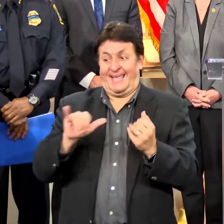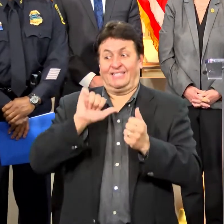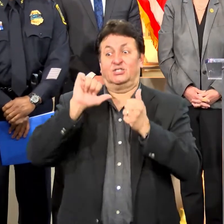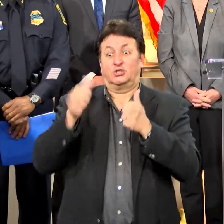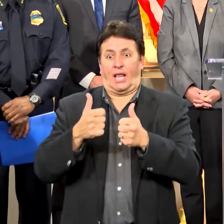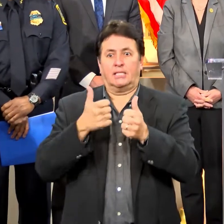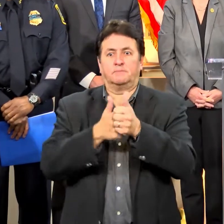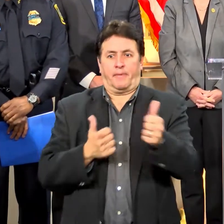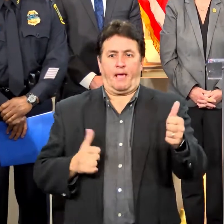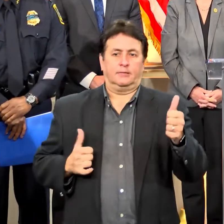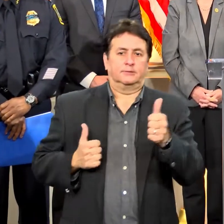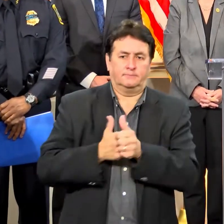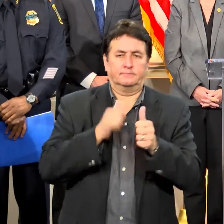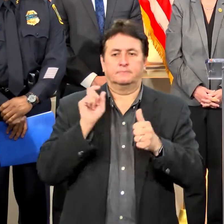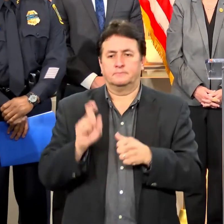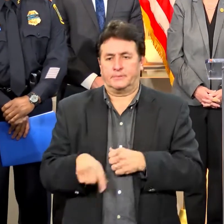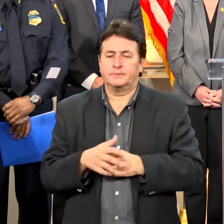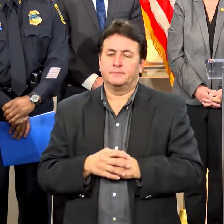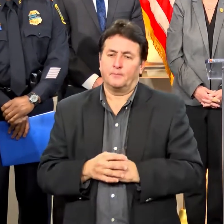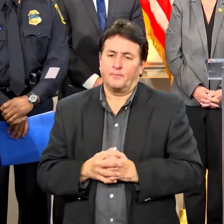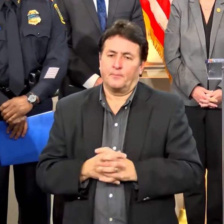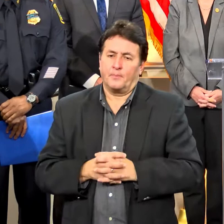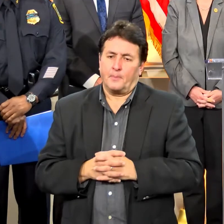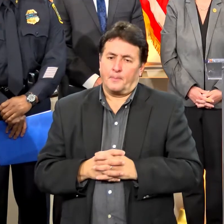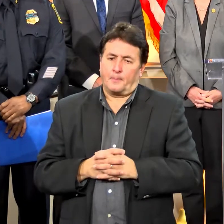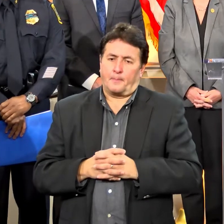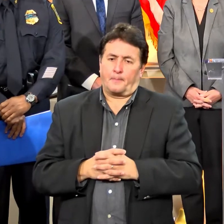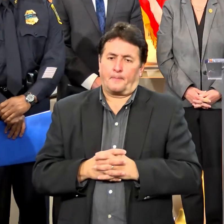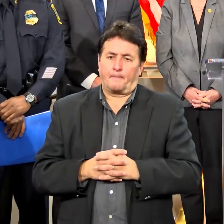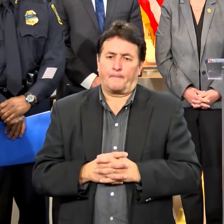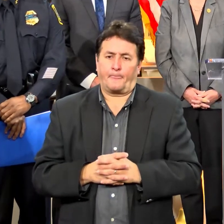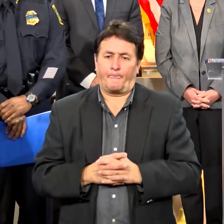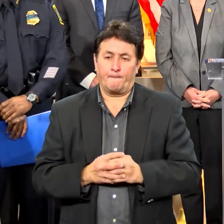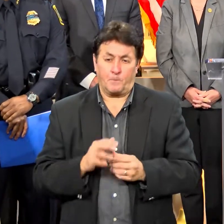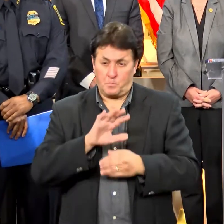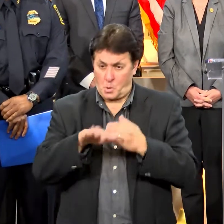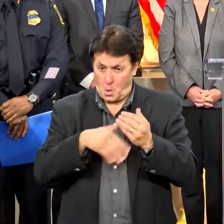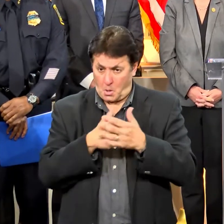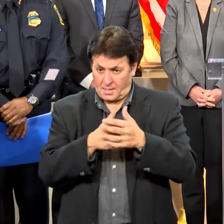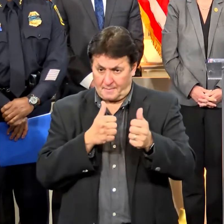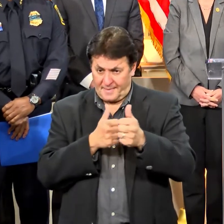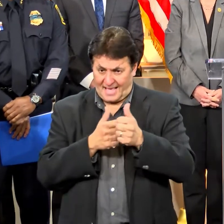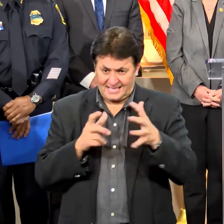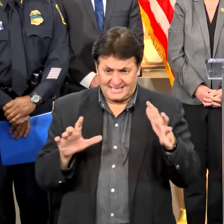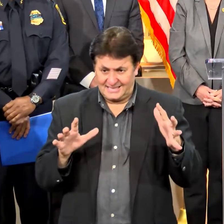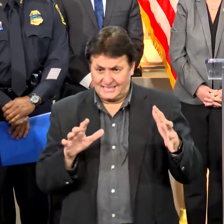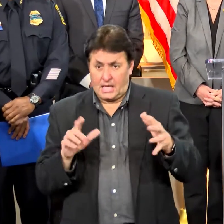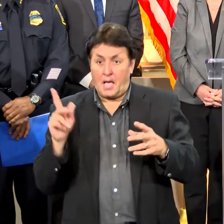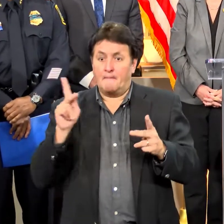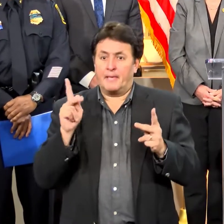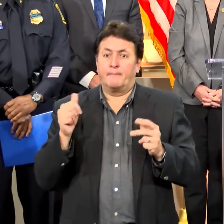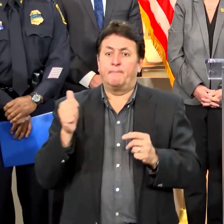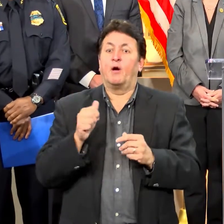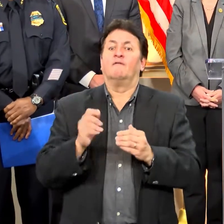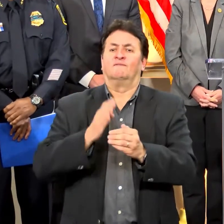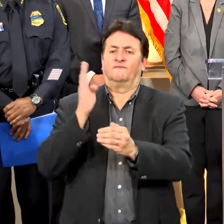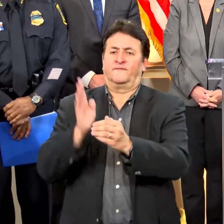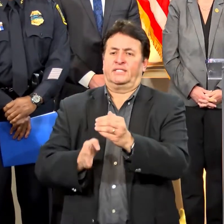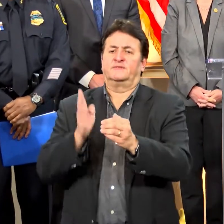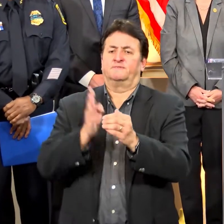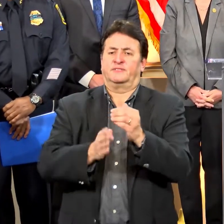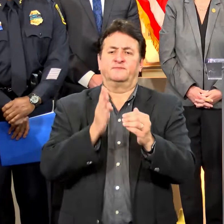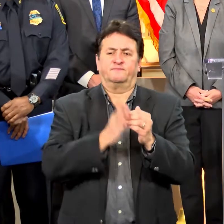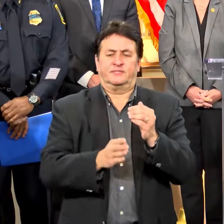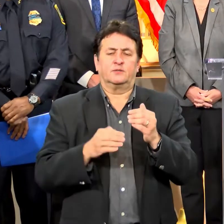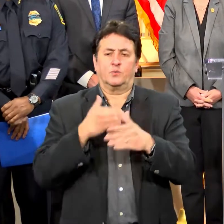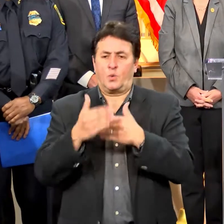court backlog is impacting the county's ability to bring violent offender cases to completion. Accordingly, it